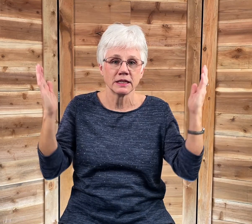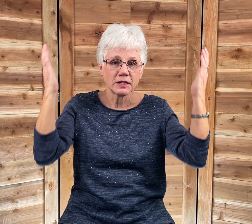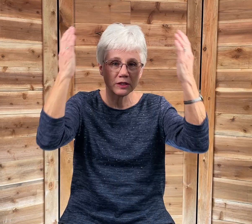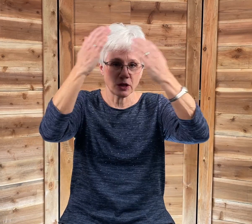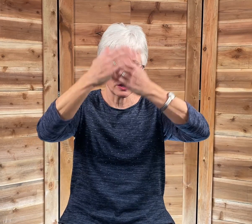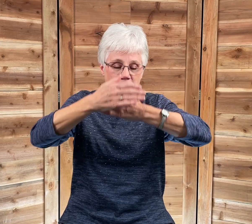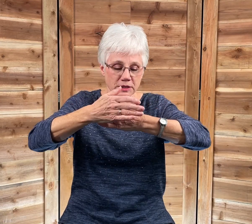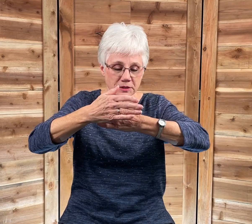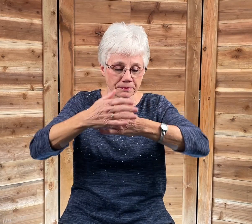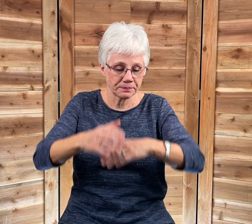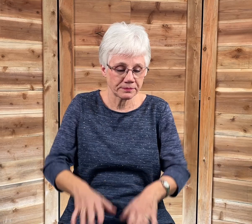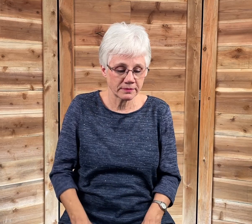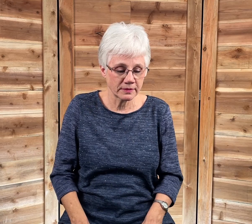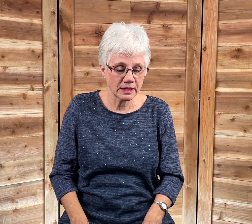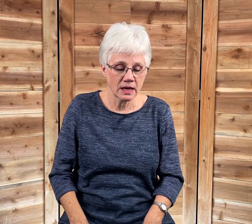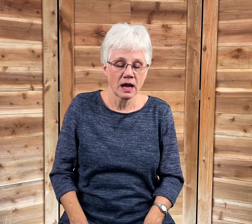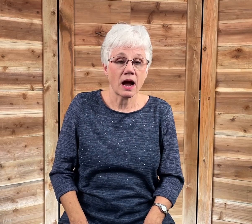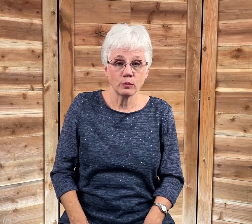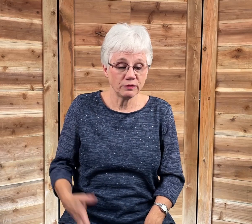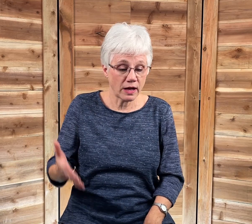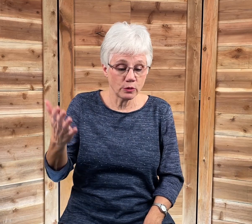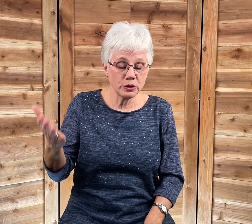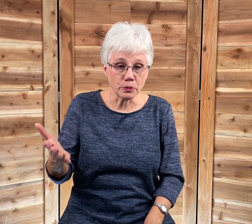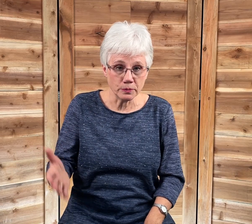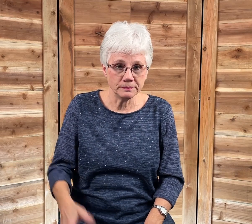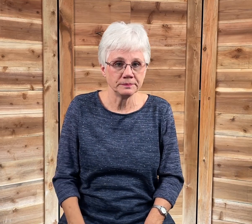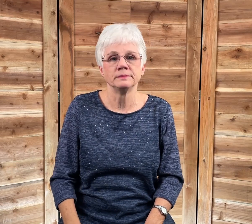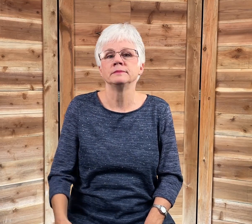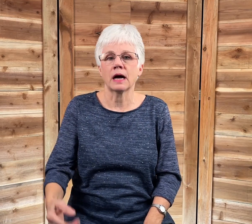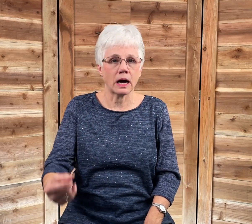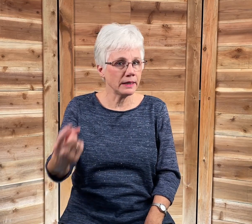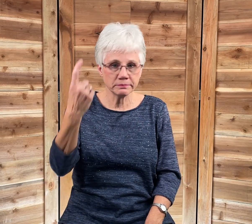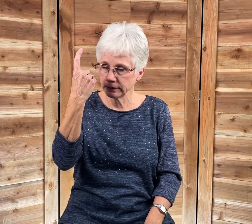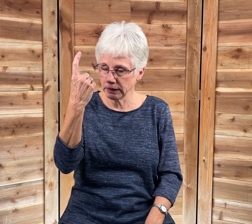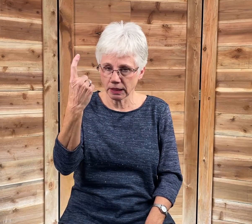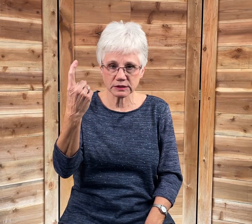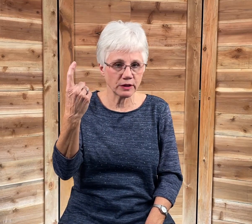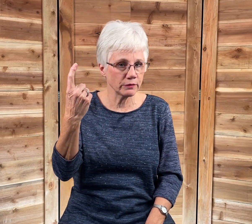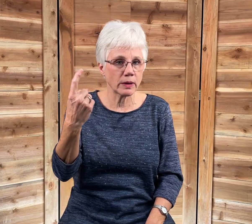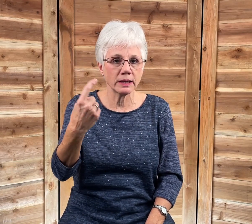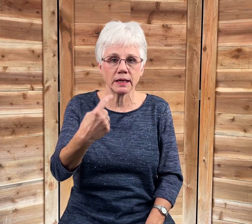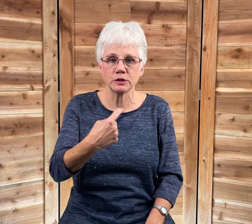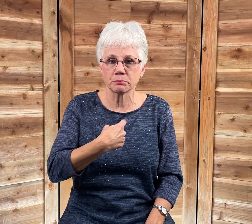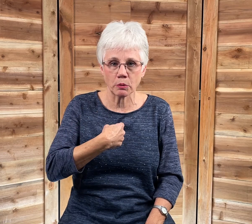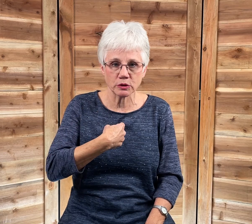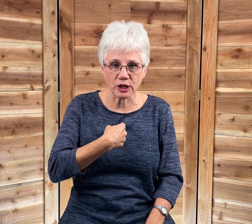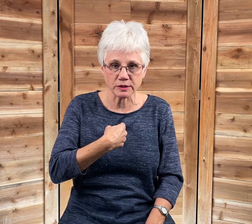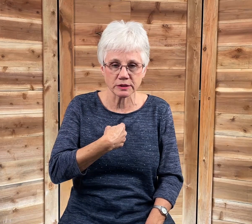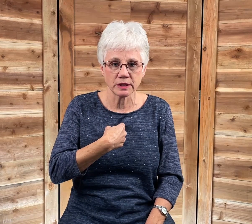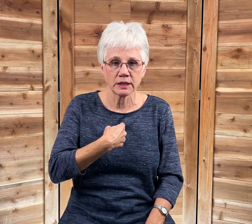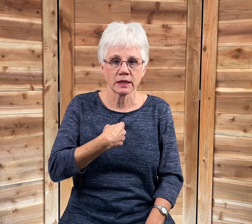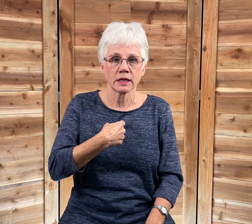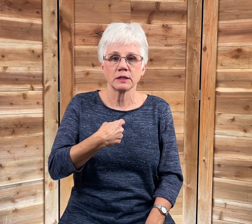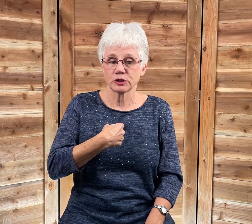in the darkness. I will follow you. Index finger of your right hand, and you just poke your